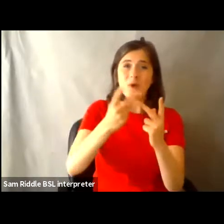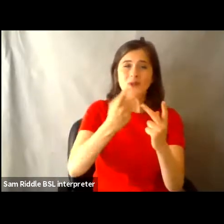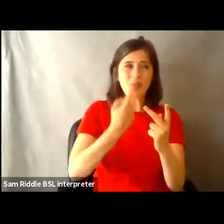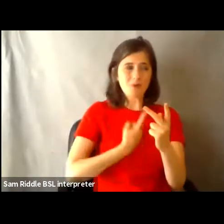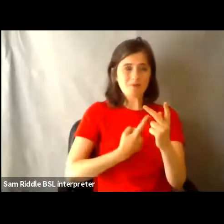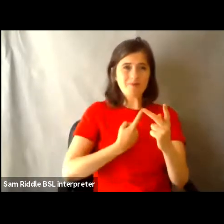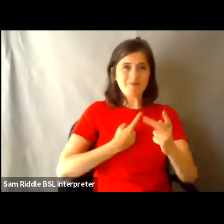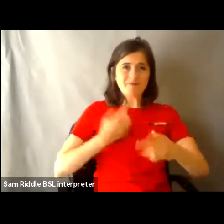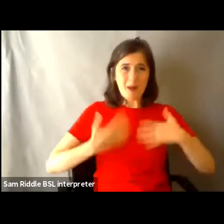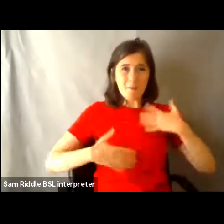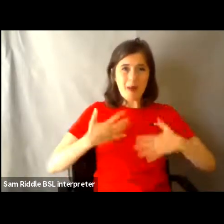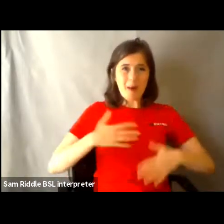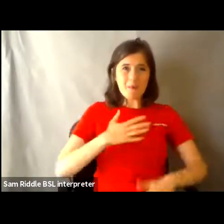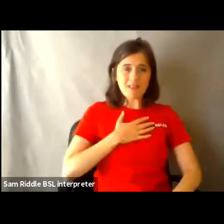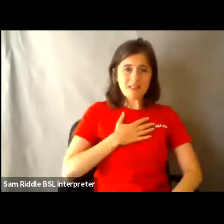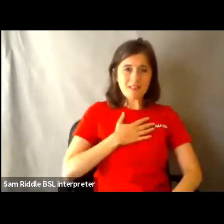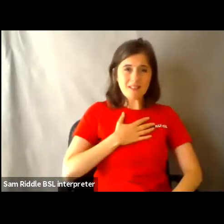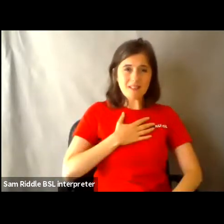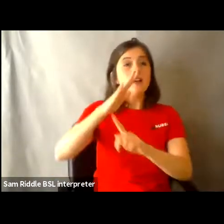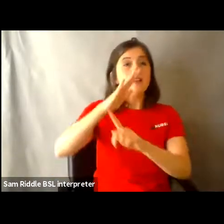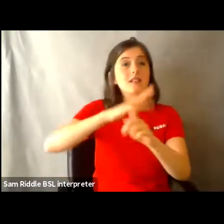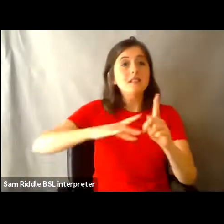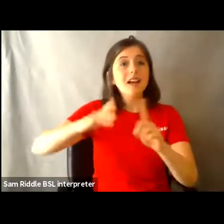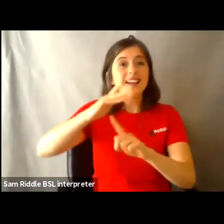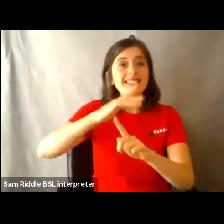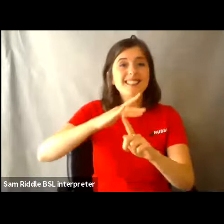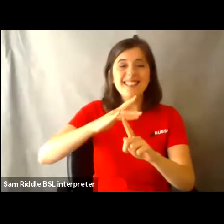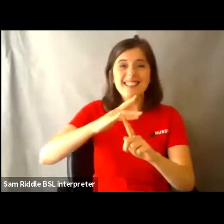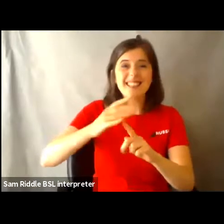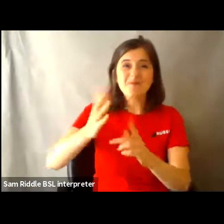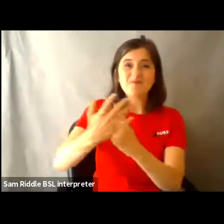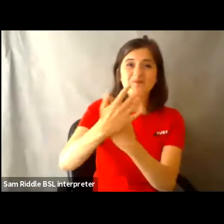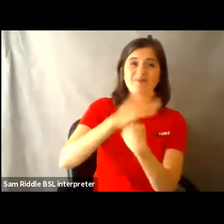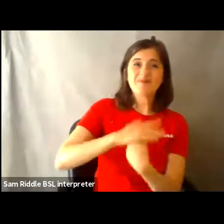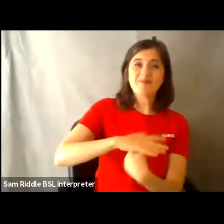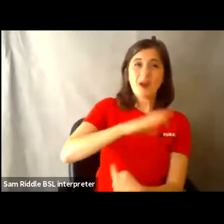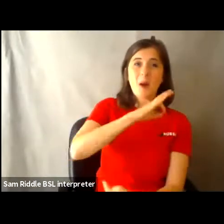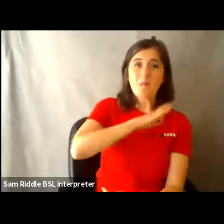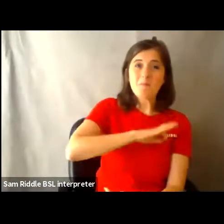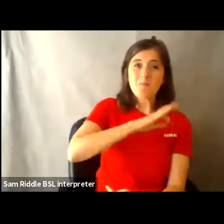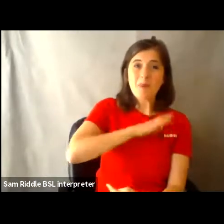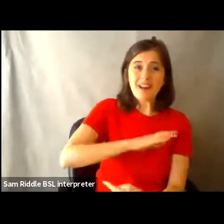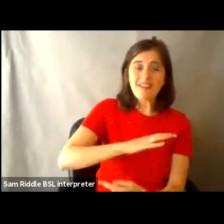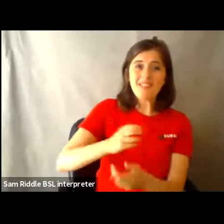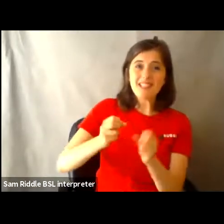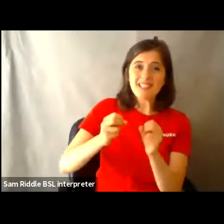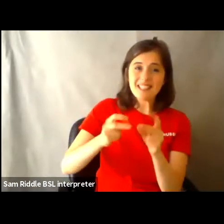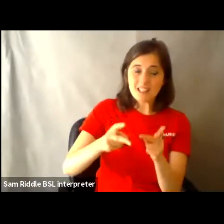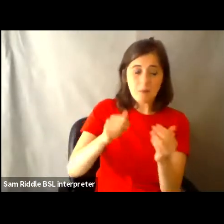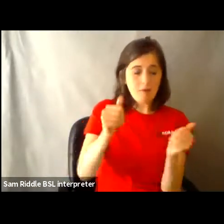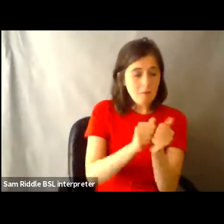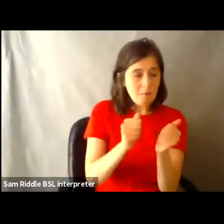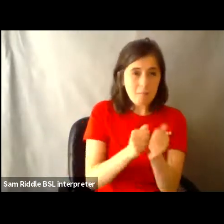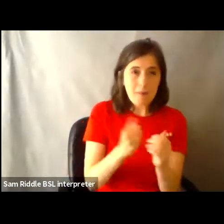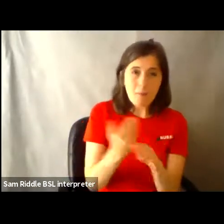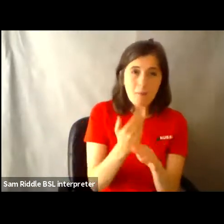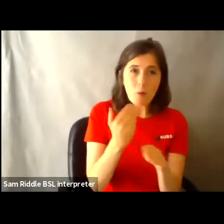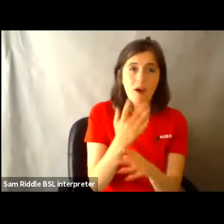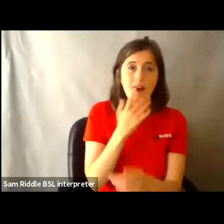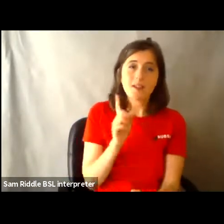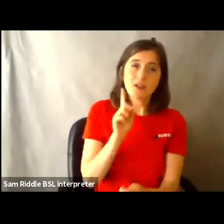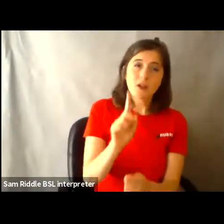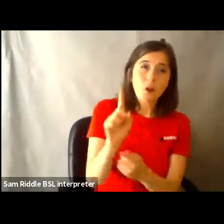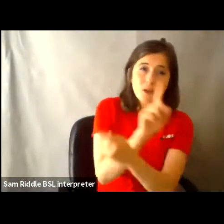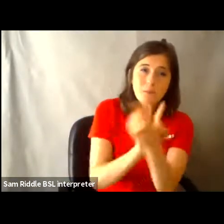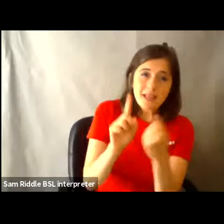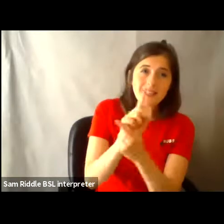By society, I was disabled by the benefit system that required endless paperwork and meetings for me to prove I was adequately